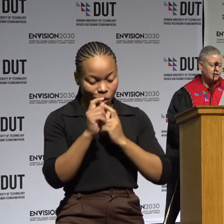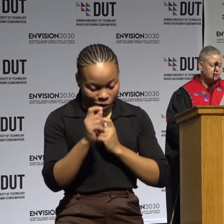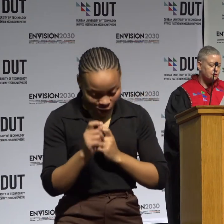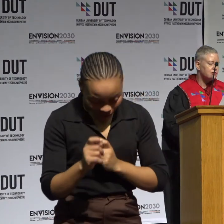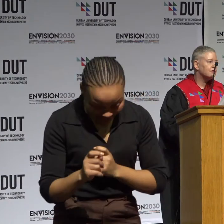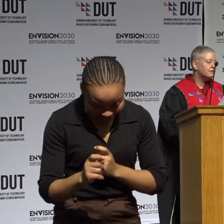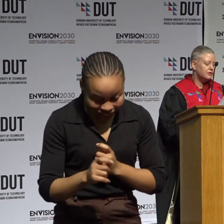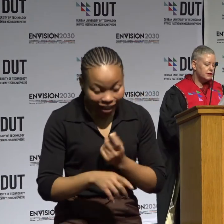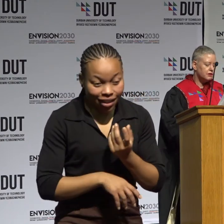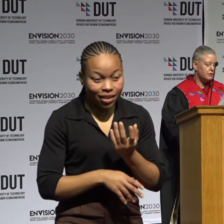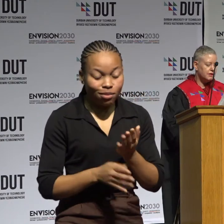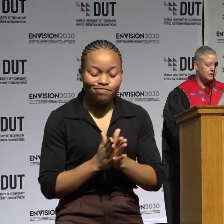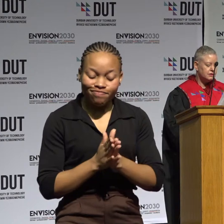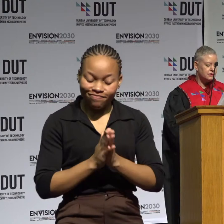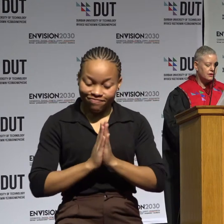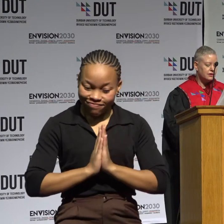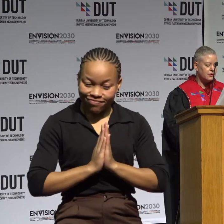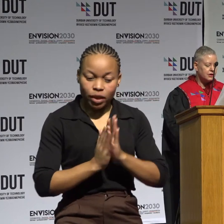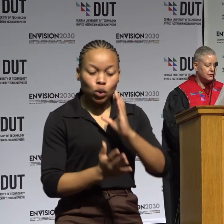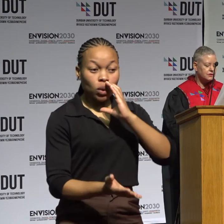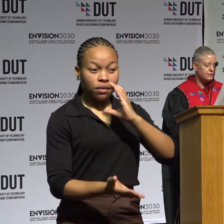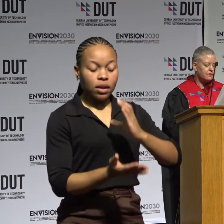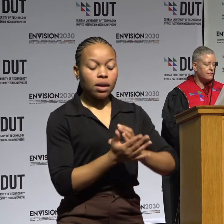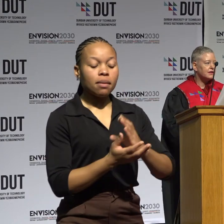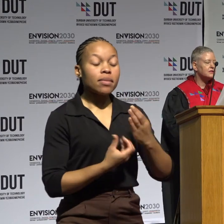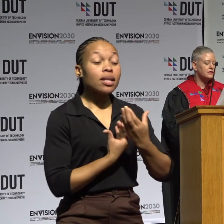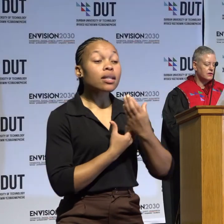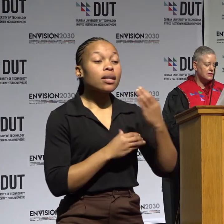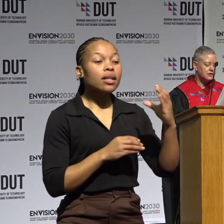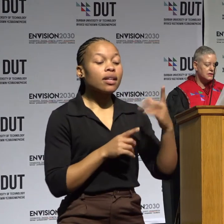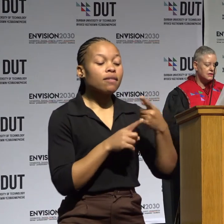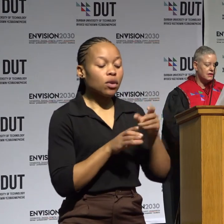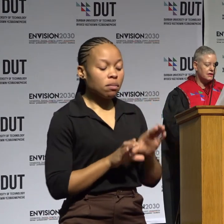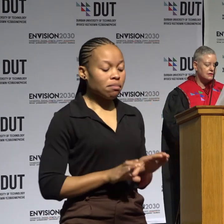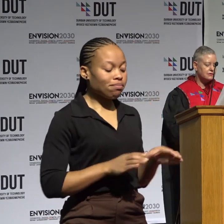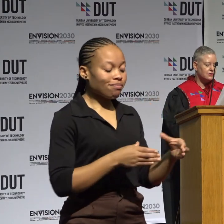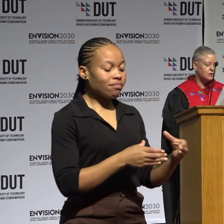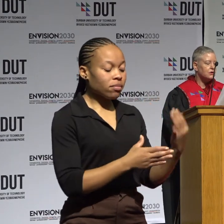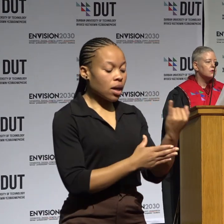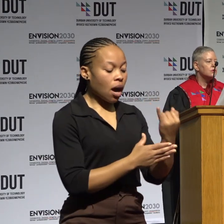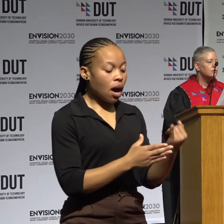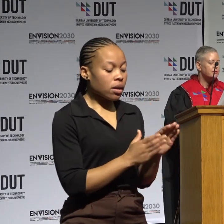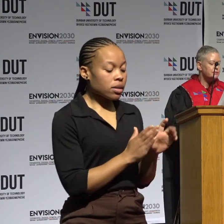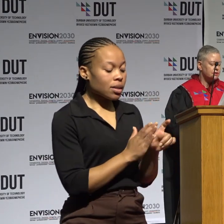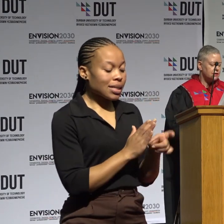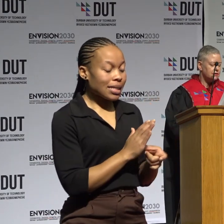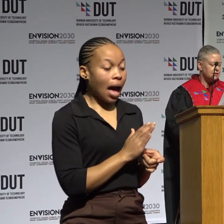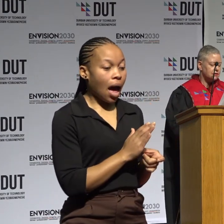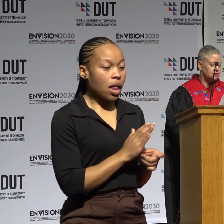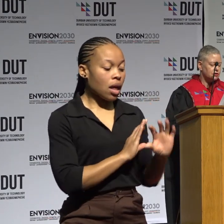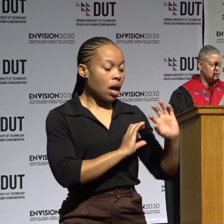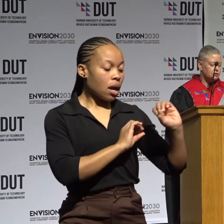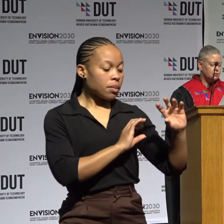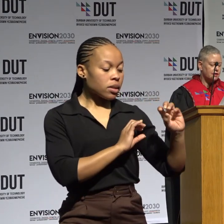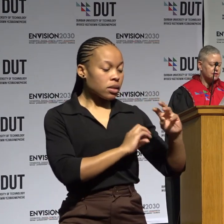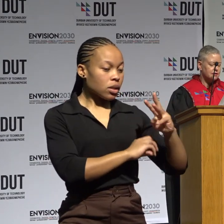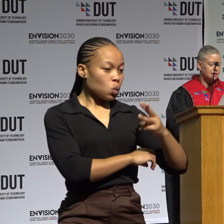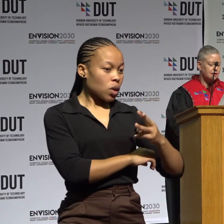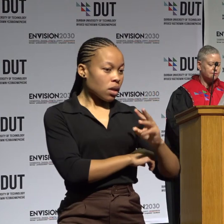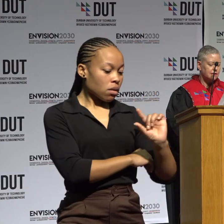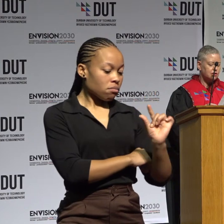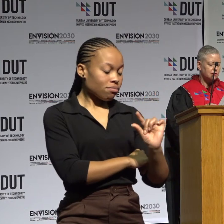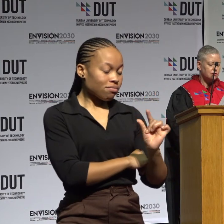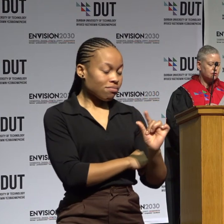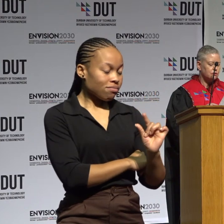to request you to confer the degrees on the graduates from the Faculty of Arts and Design who will be presented to you and